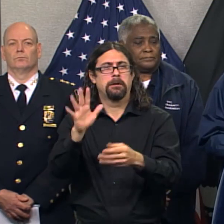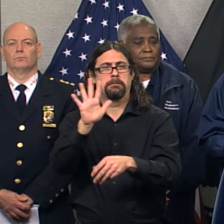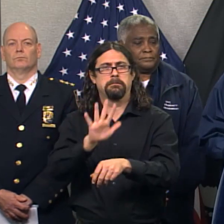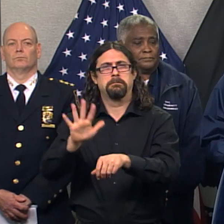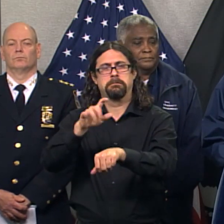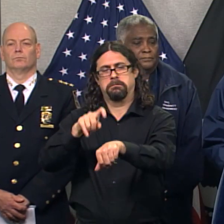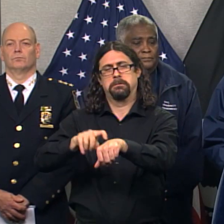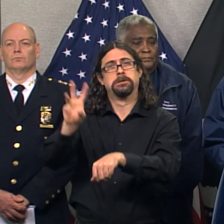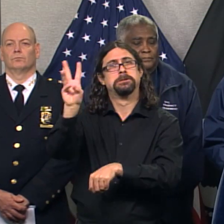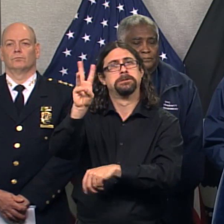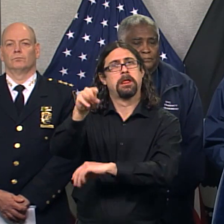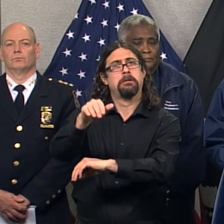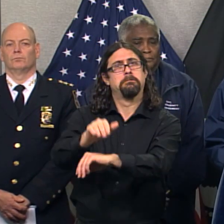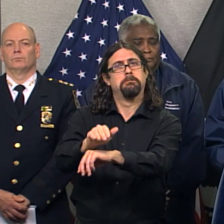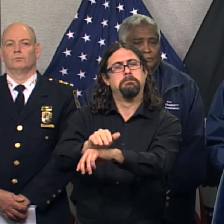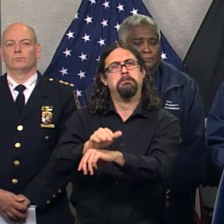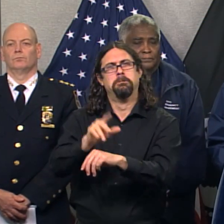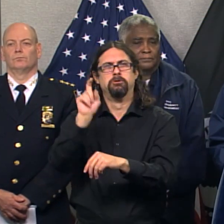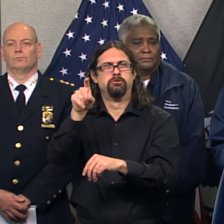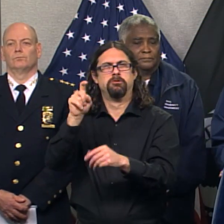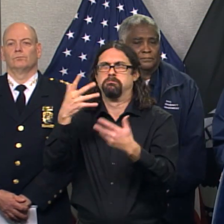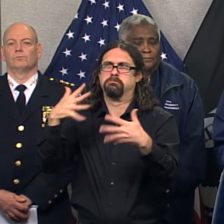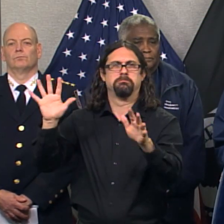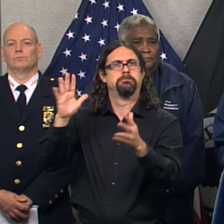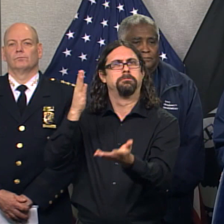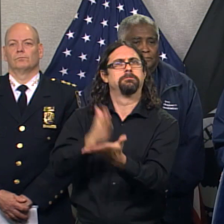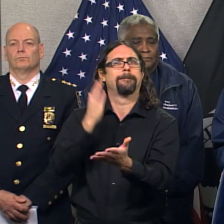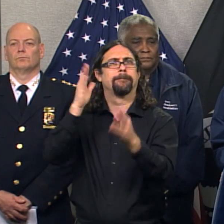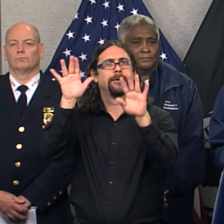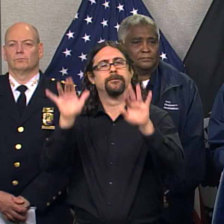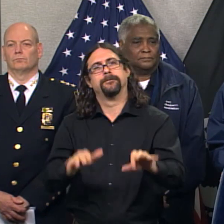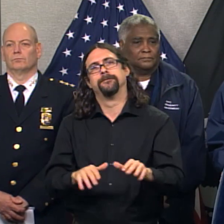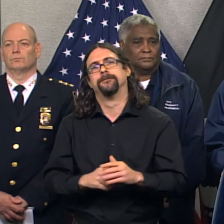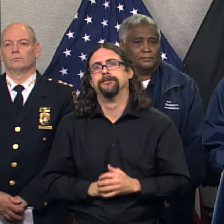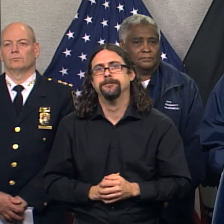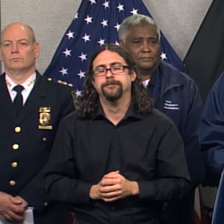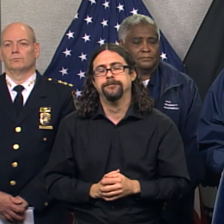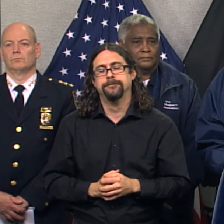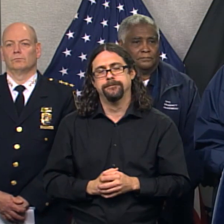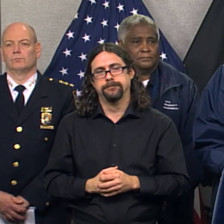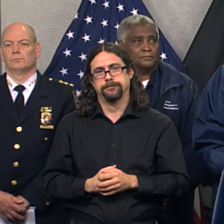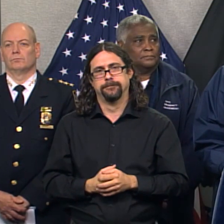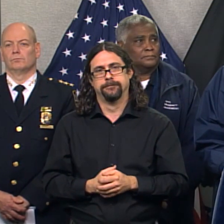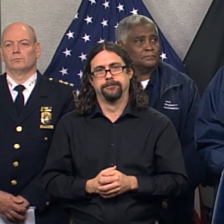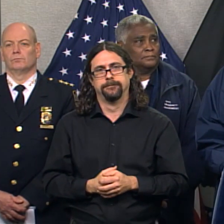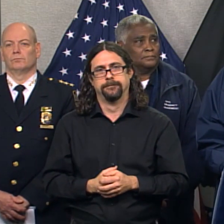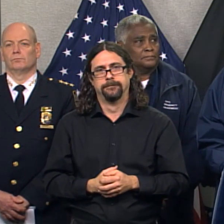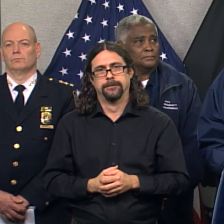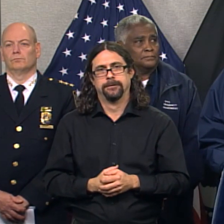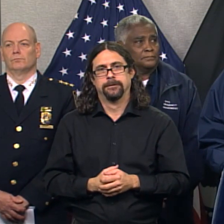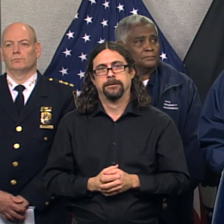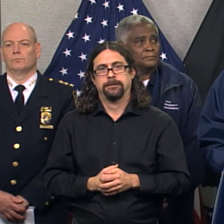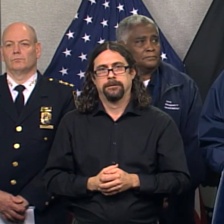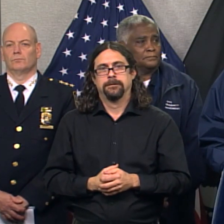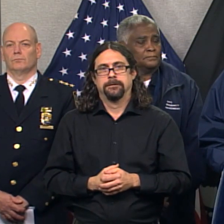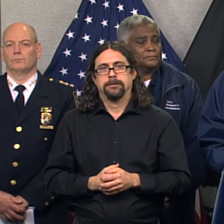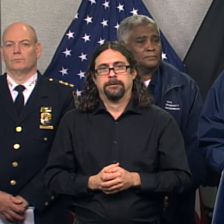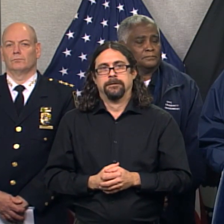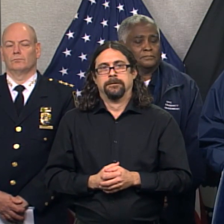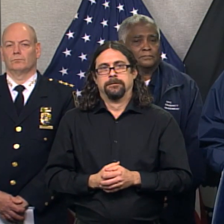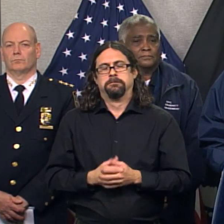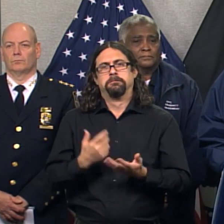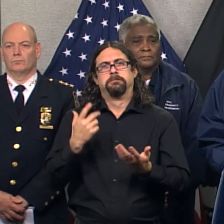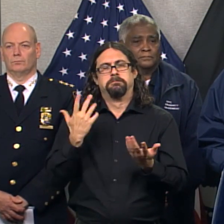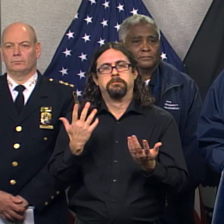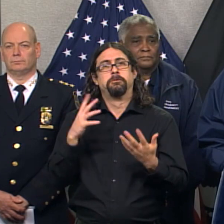We are, at this moment, feeling good about tomorrow morning's rush hour. Now, a lot to play out today. I'm not going